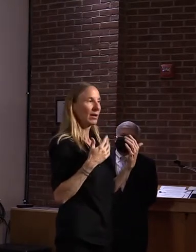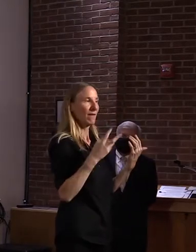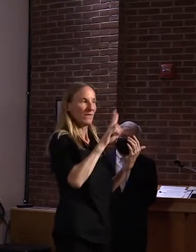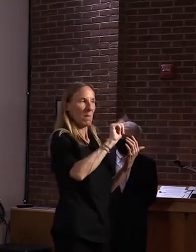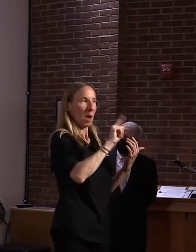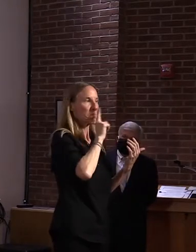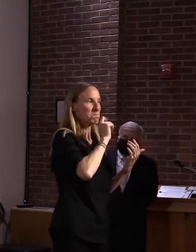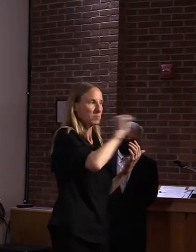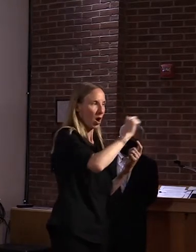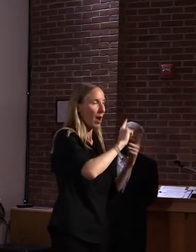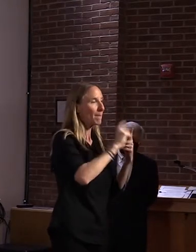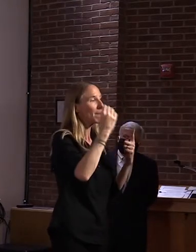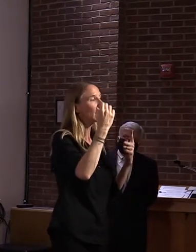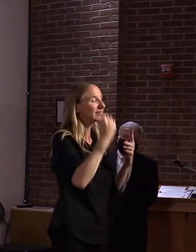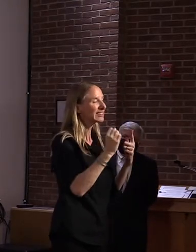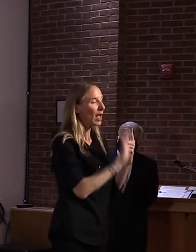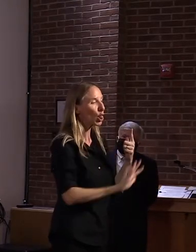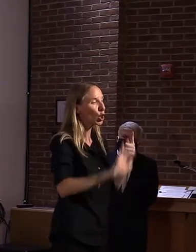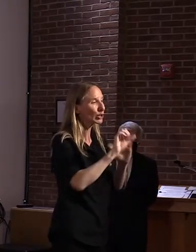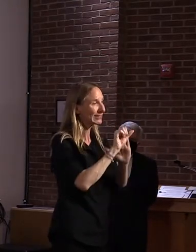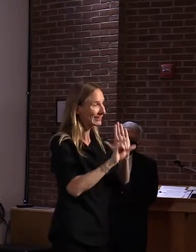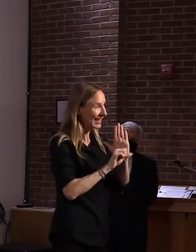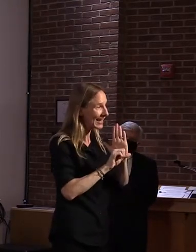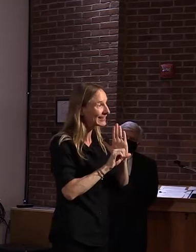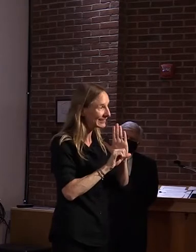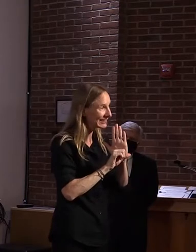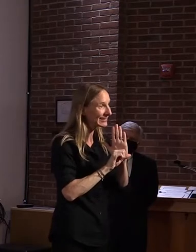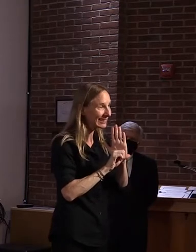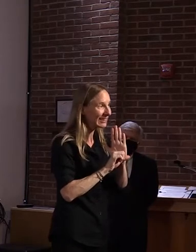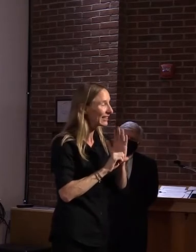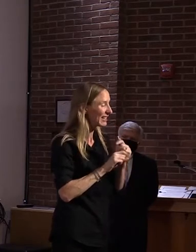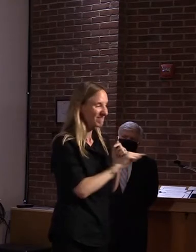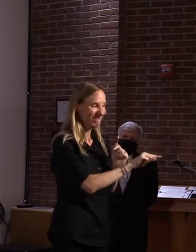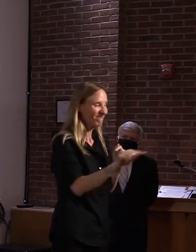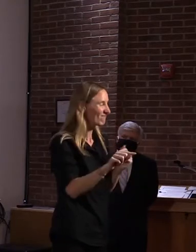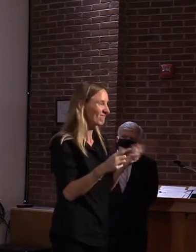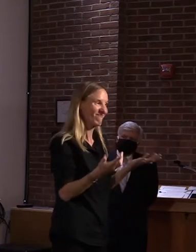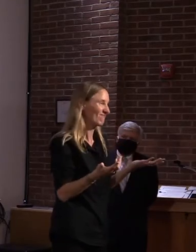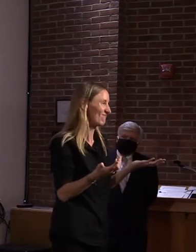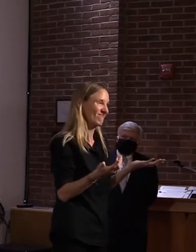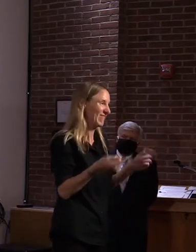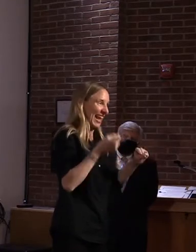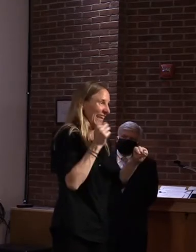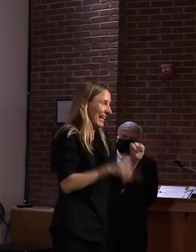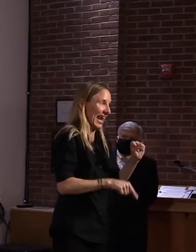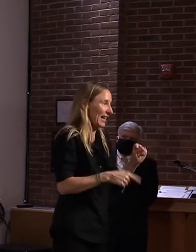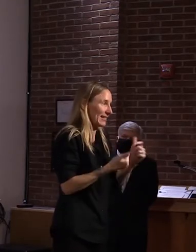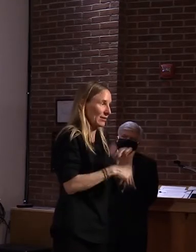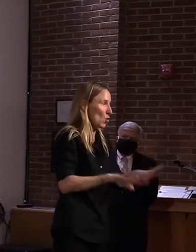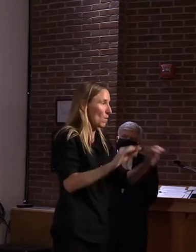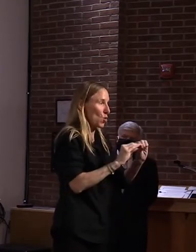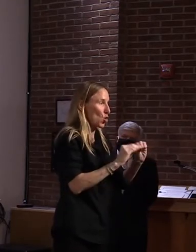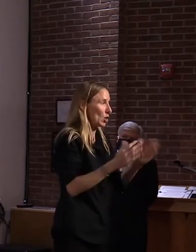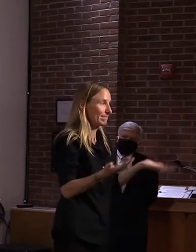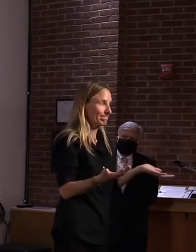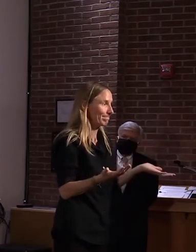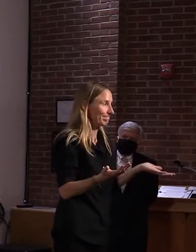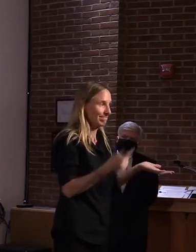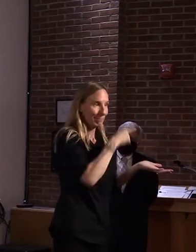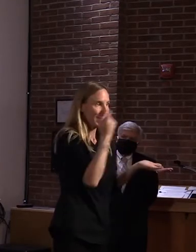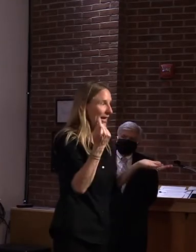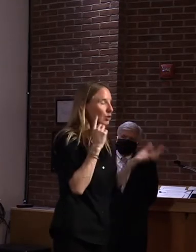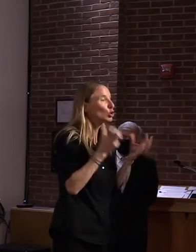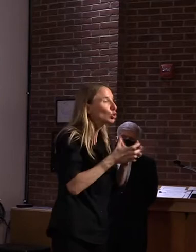states, contact tracing has now been deemed to no longer be a viable strategy, meaning we're back in